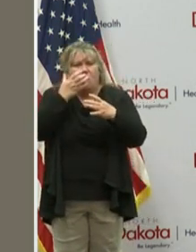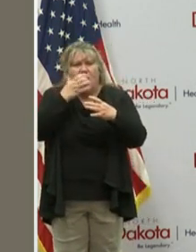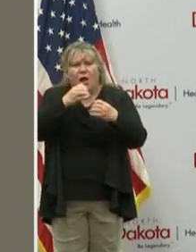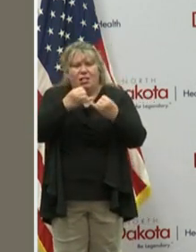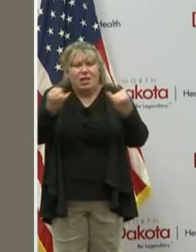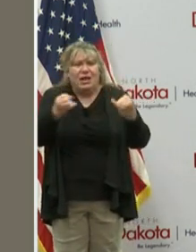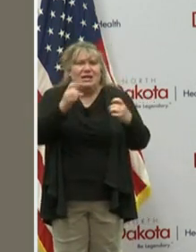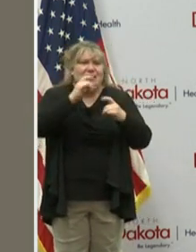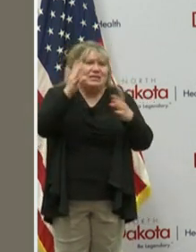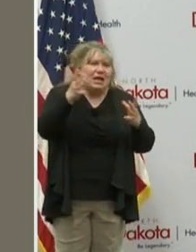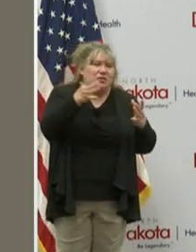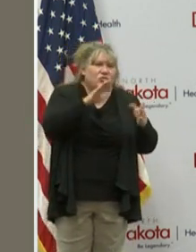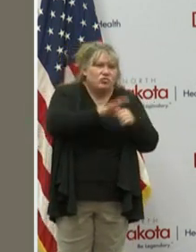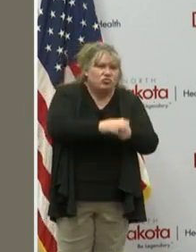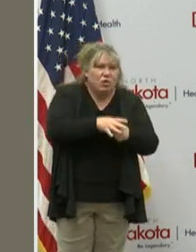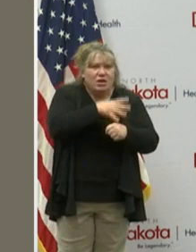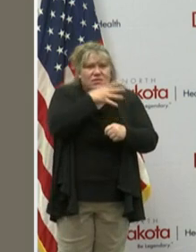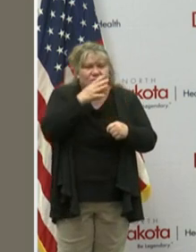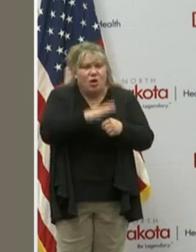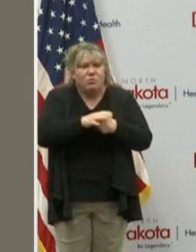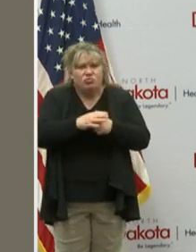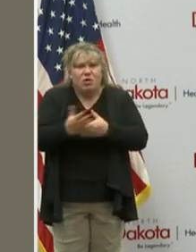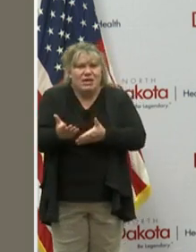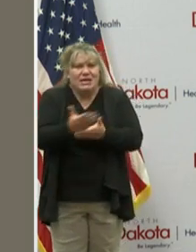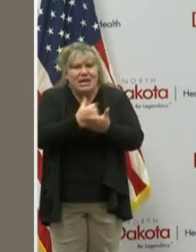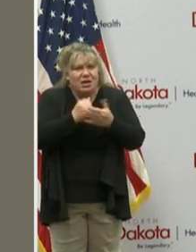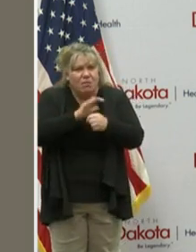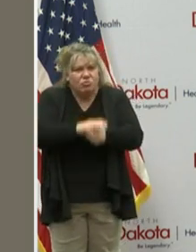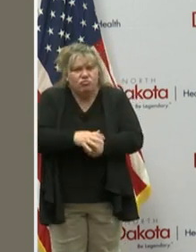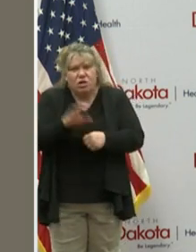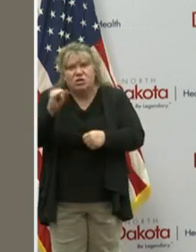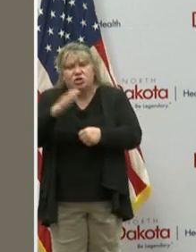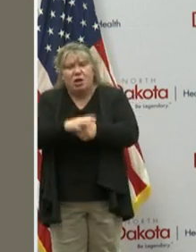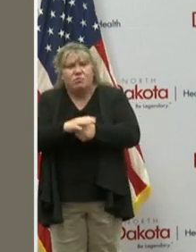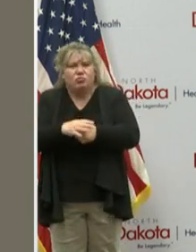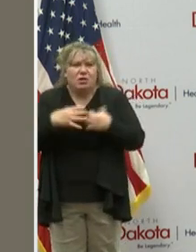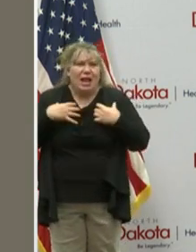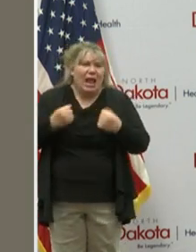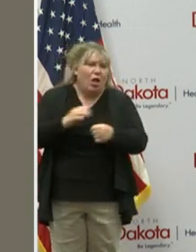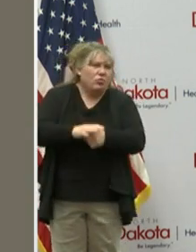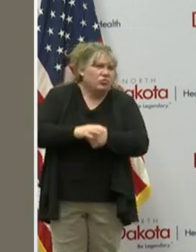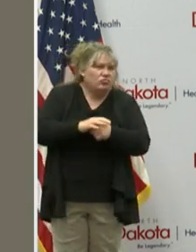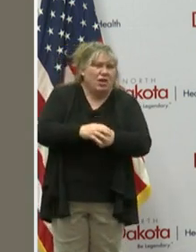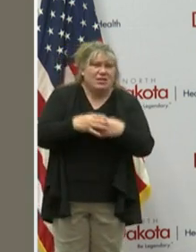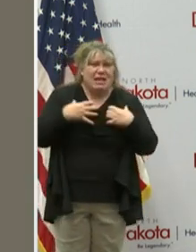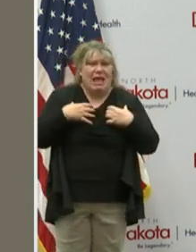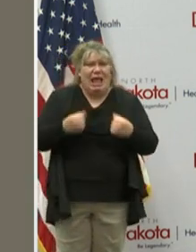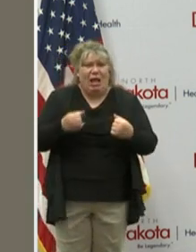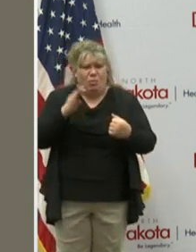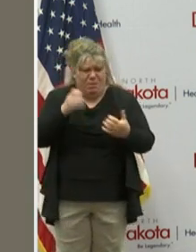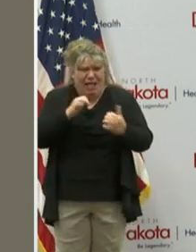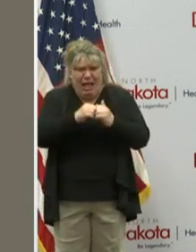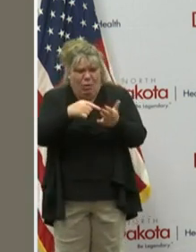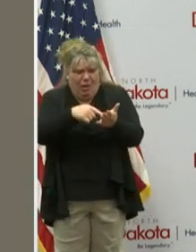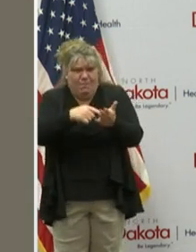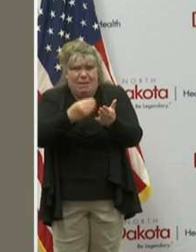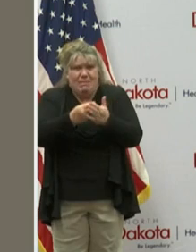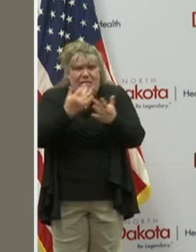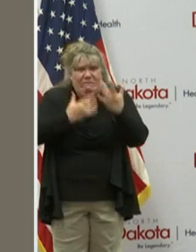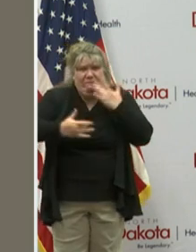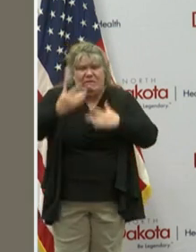weather stress, farm stress, income stress, job stress, health bill stress. Give them a